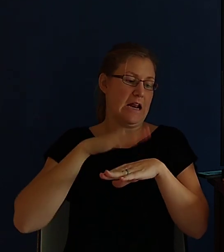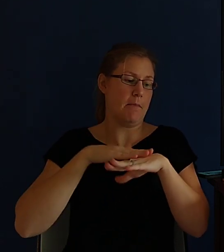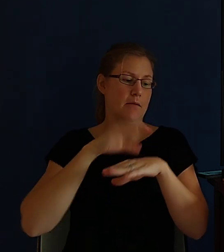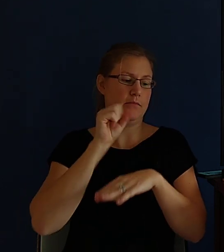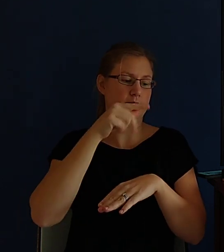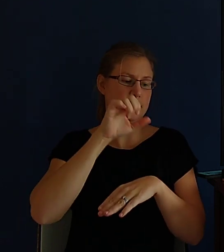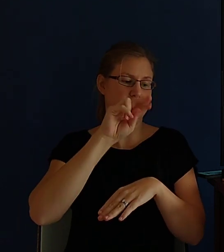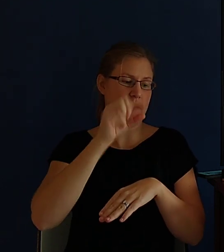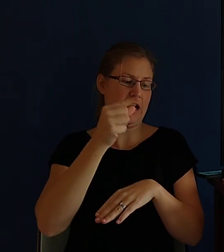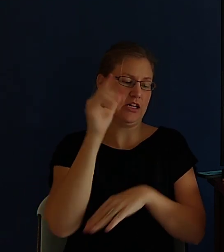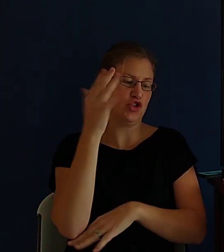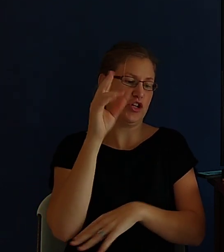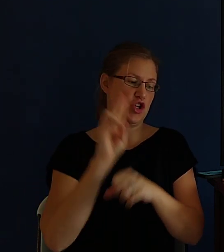tree using Prim's algorithm.